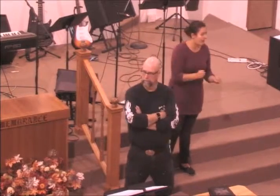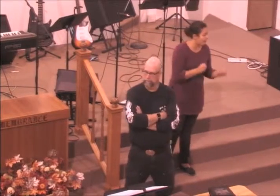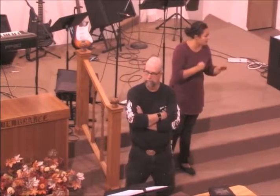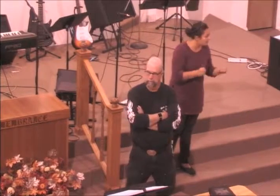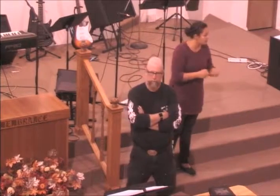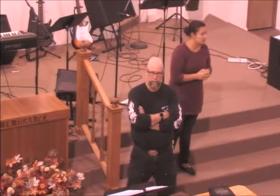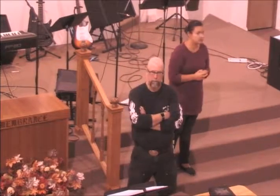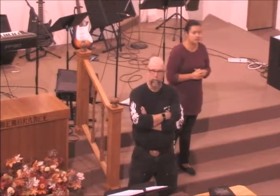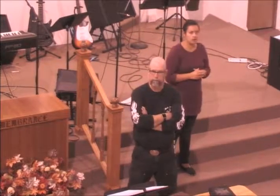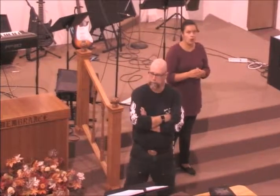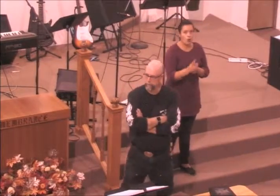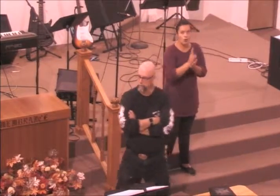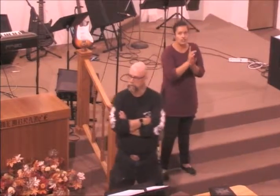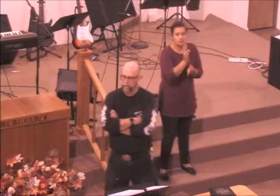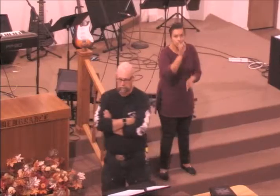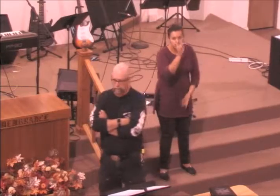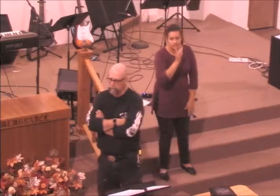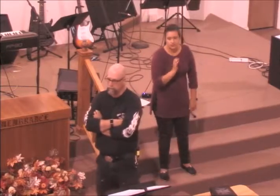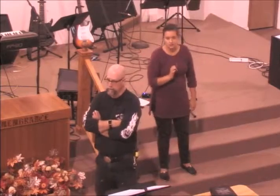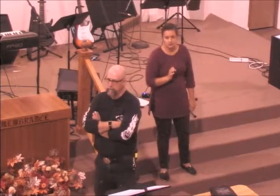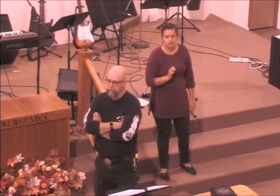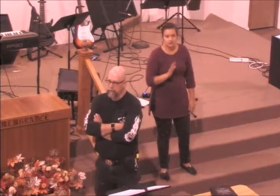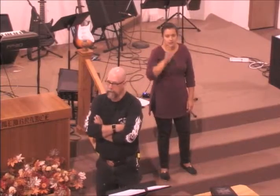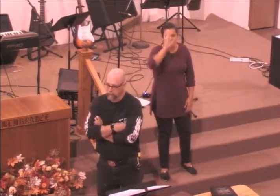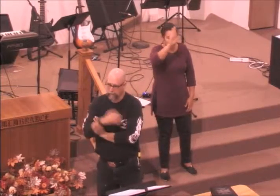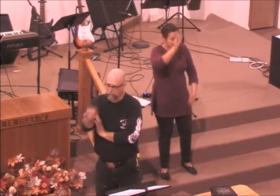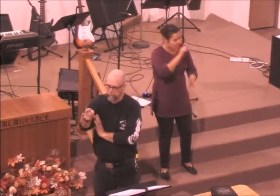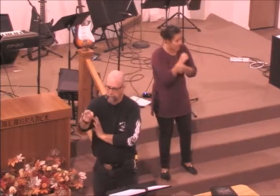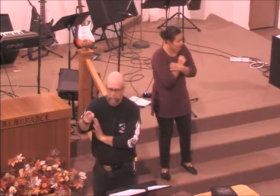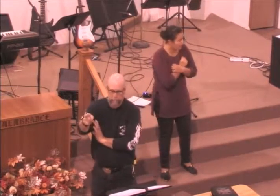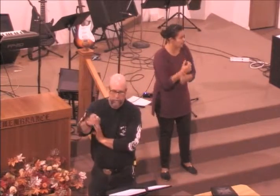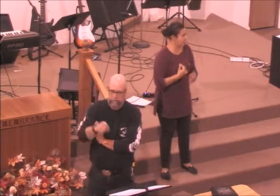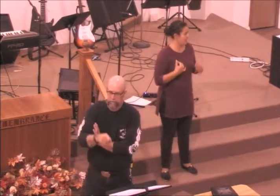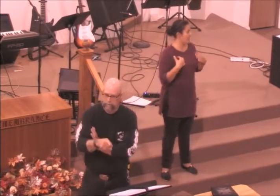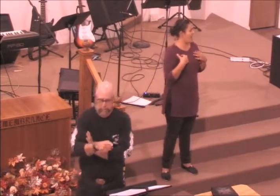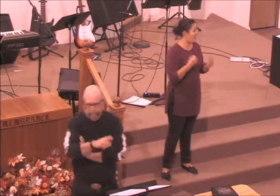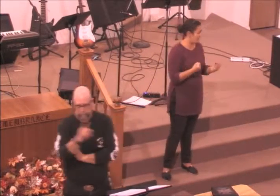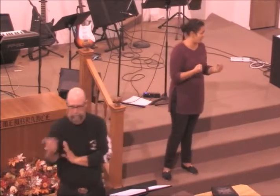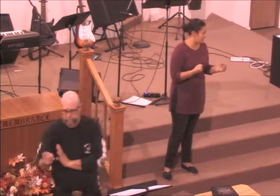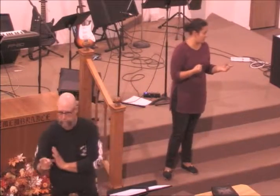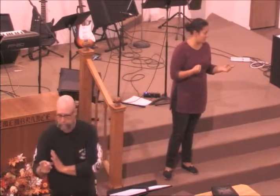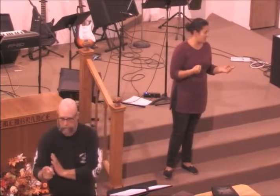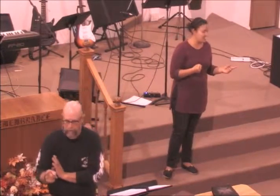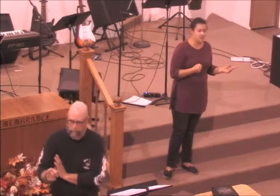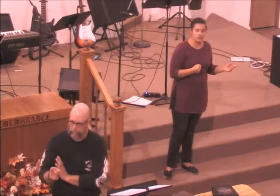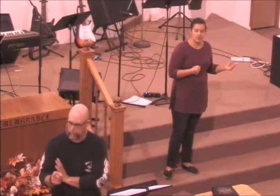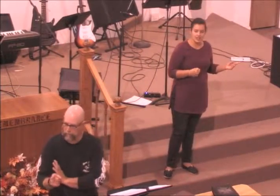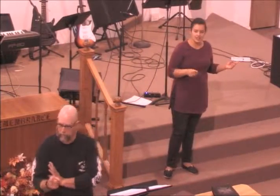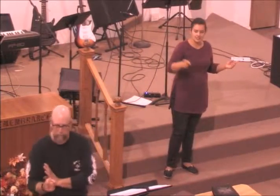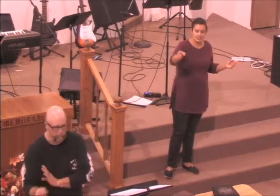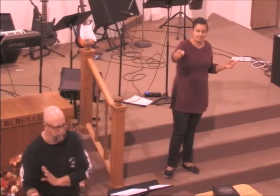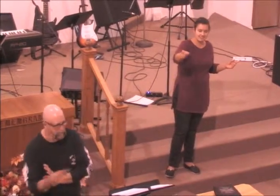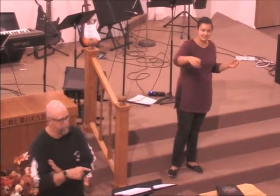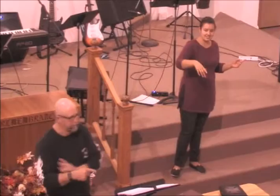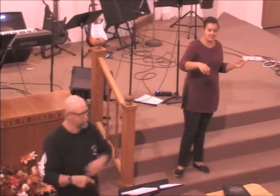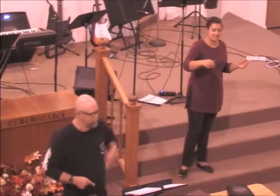His strength. Holy Spirit. Health. Until you're not doing very